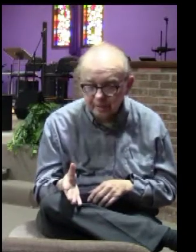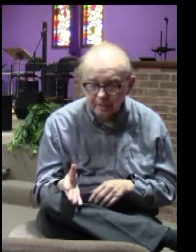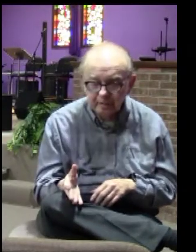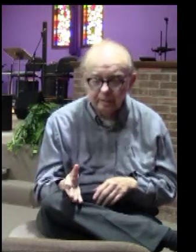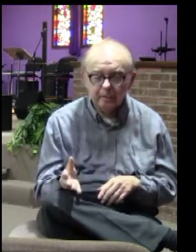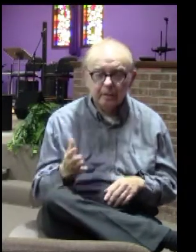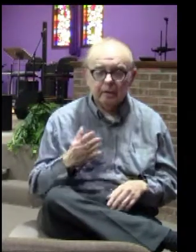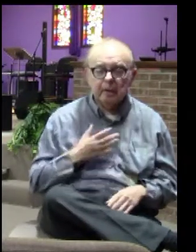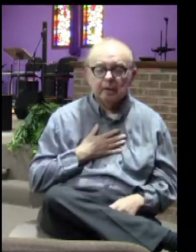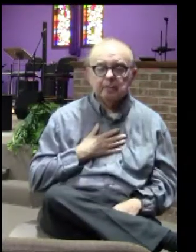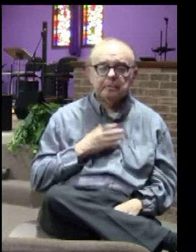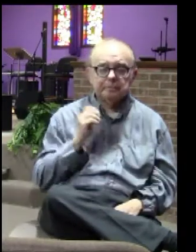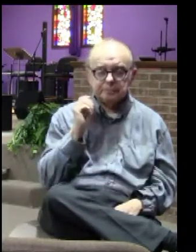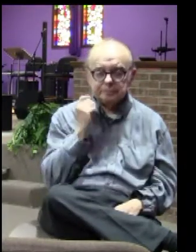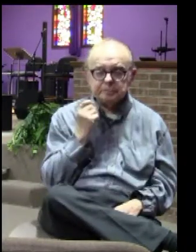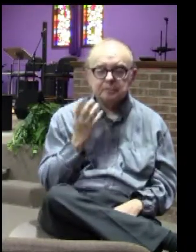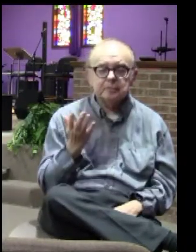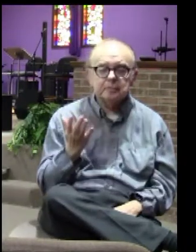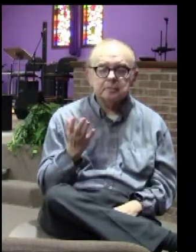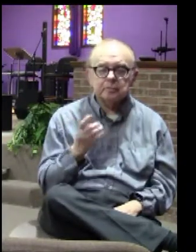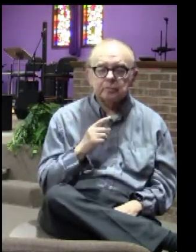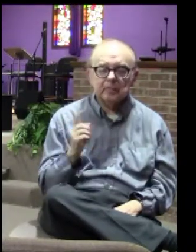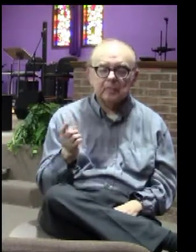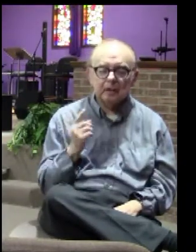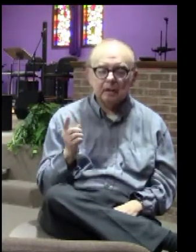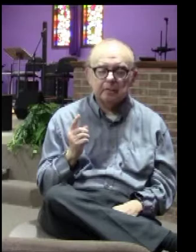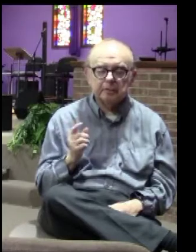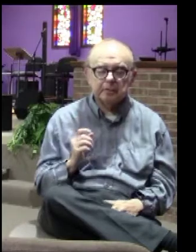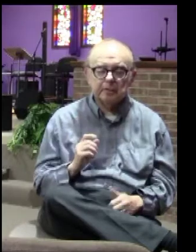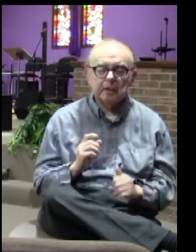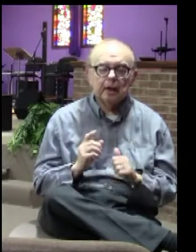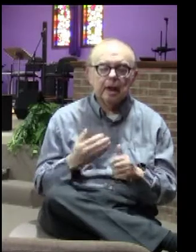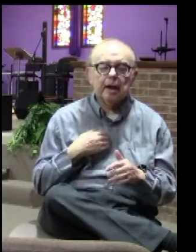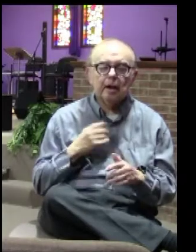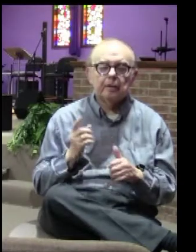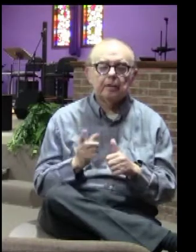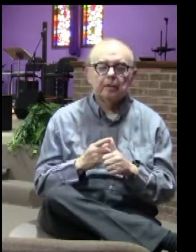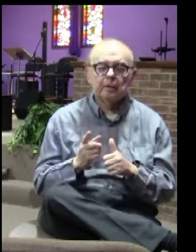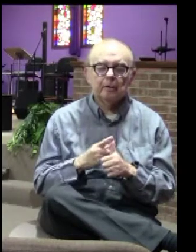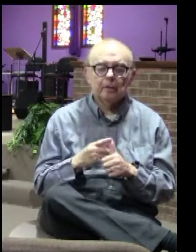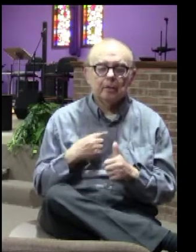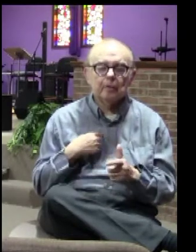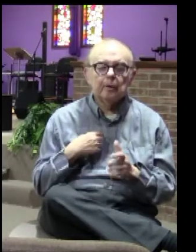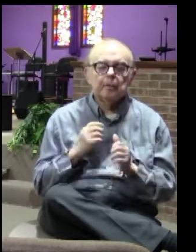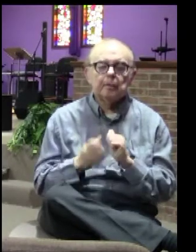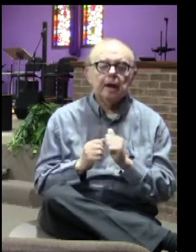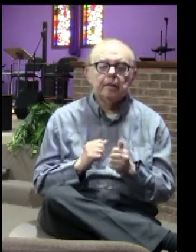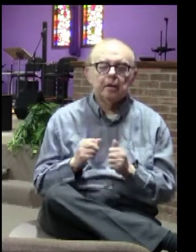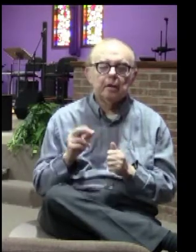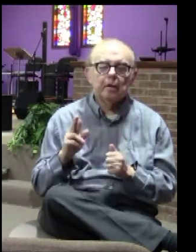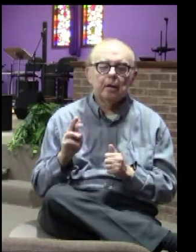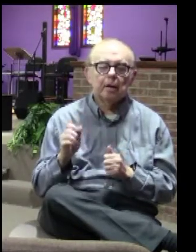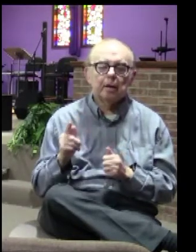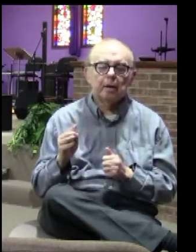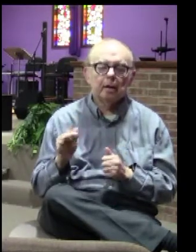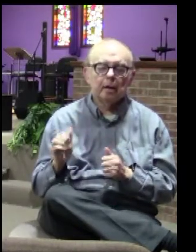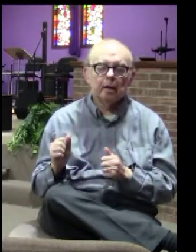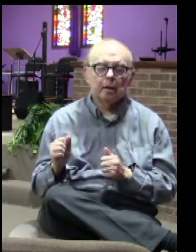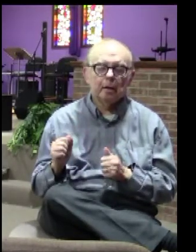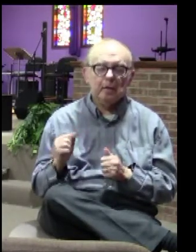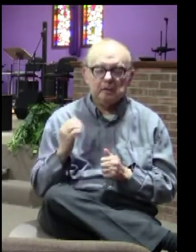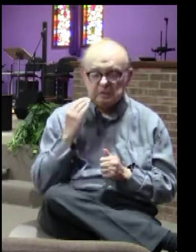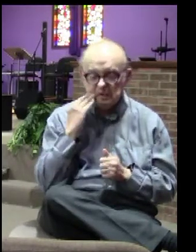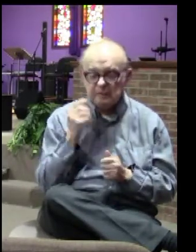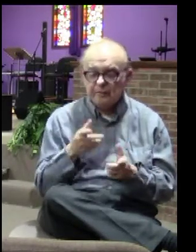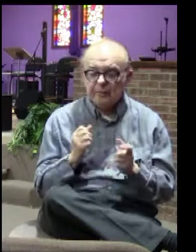Now mine was neat because they always ran ours first because we ran the relays, okay? Because they knew that we were fast and we were